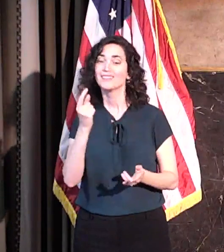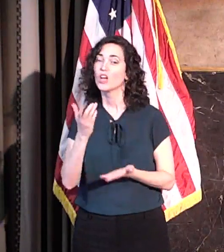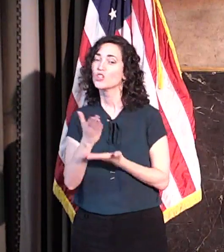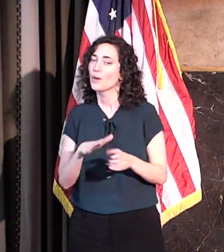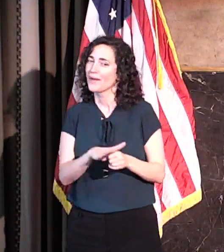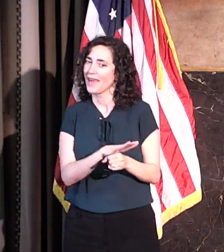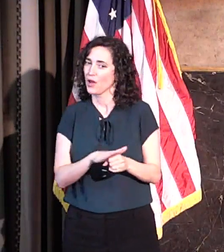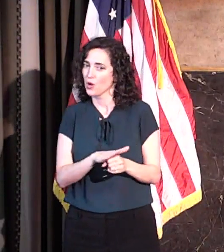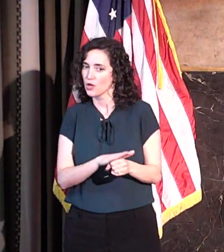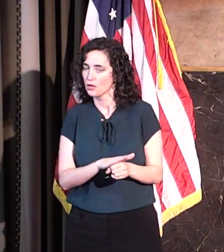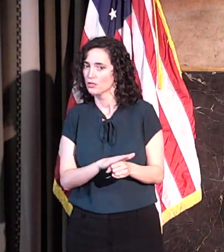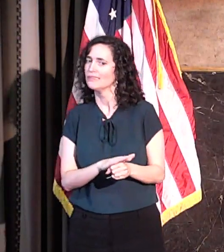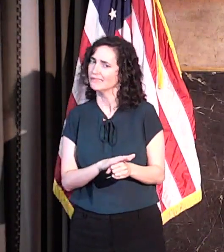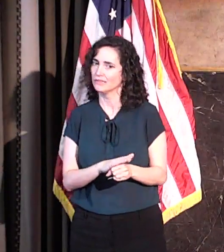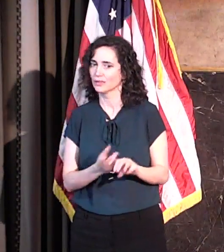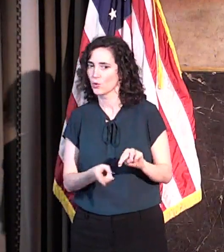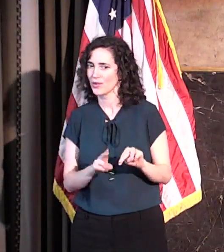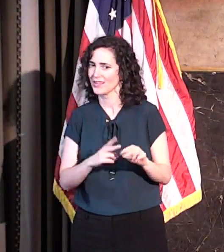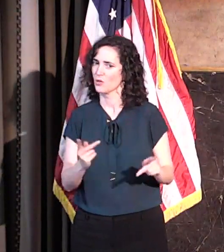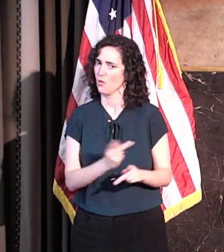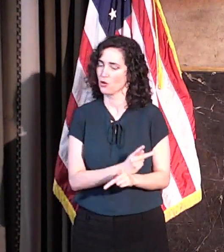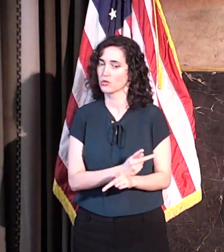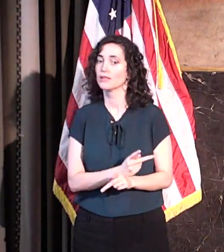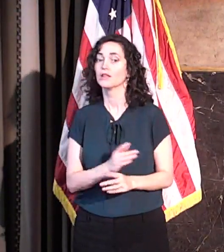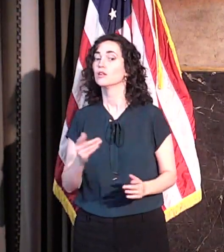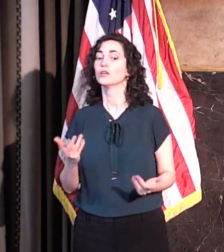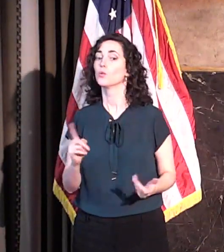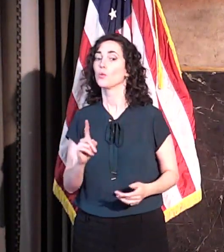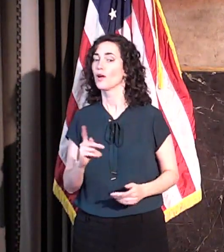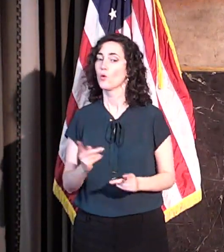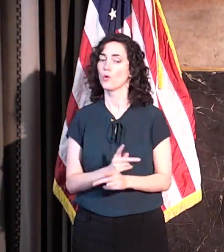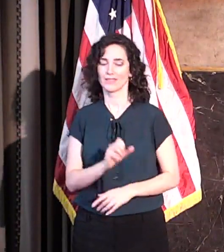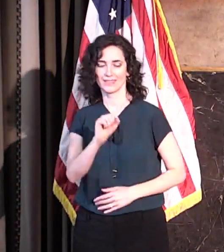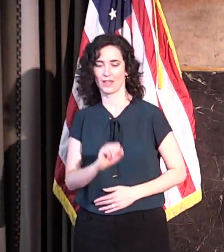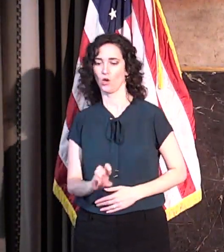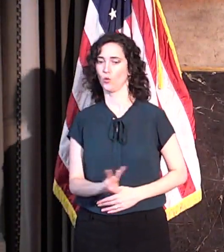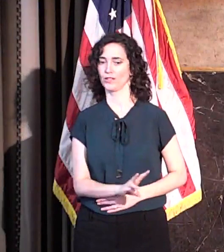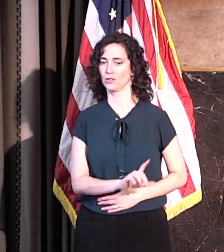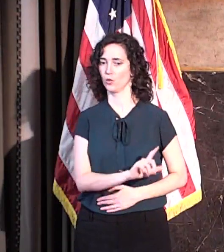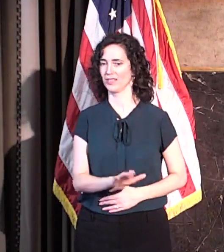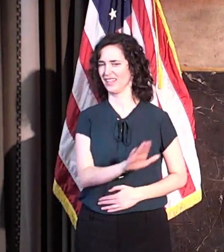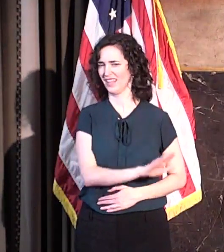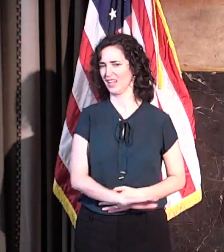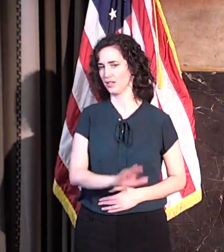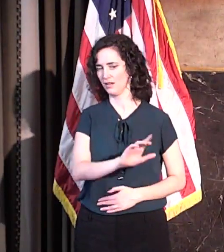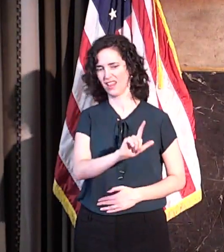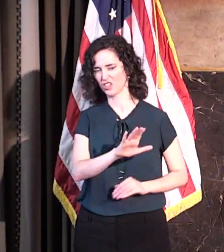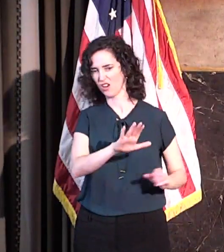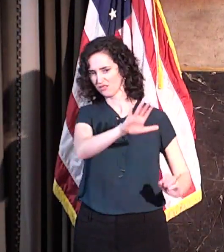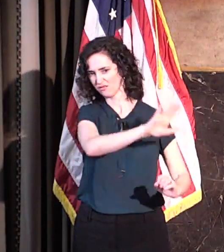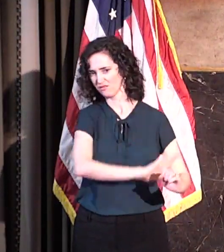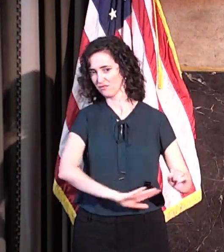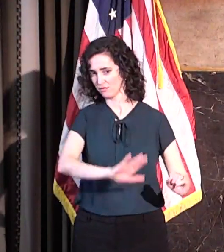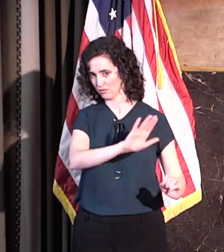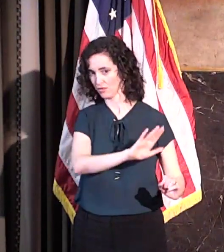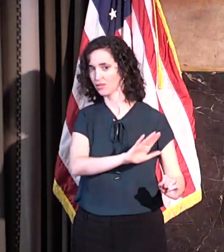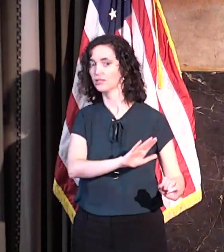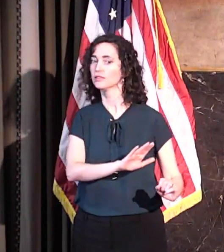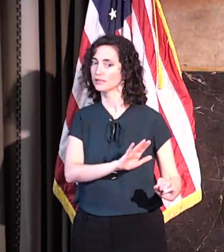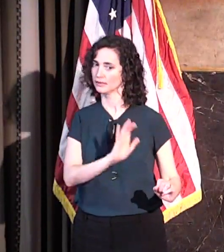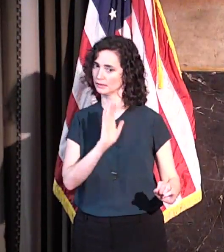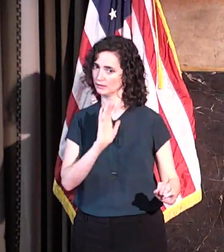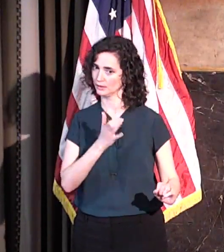principally southwest Louisiana, where it remains the case, I believe, and I think Dr. Cantor will comment on this later, that